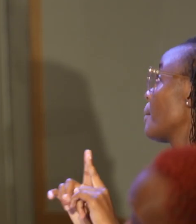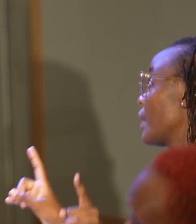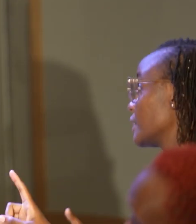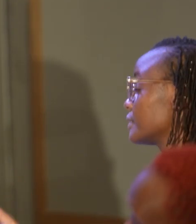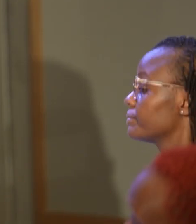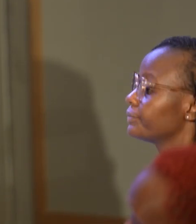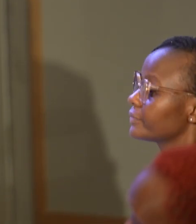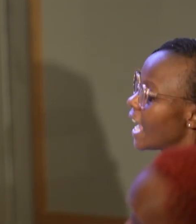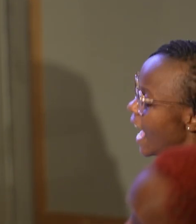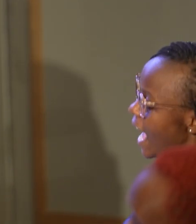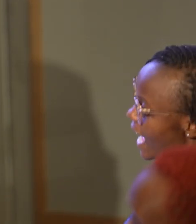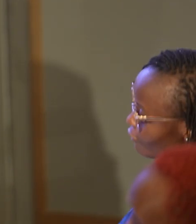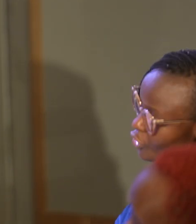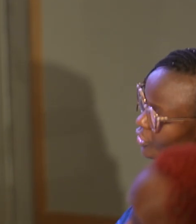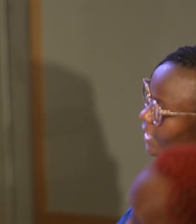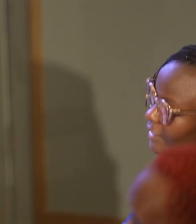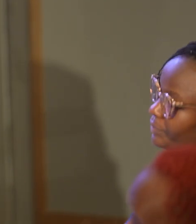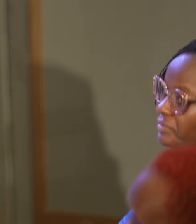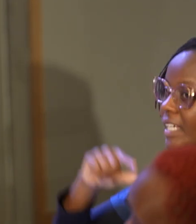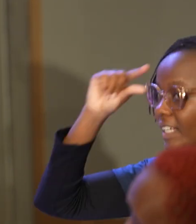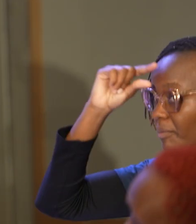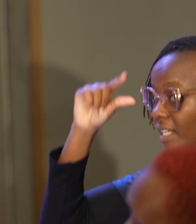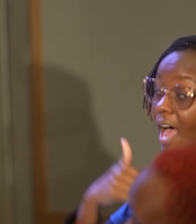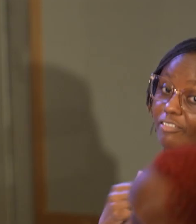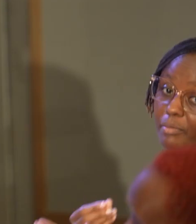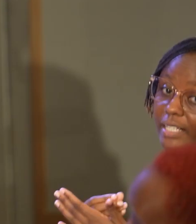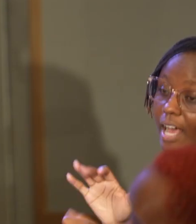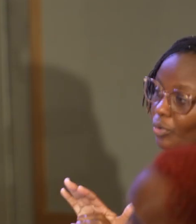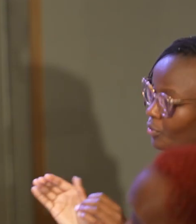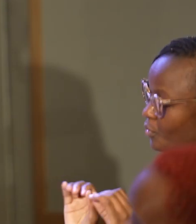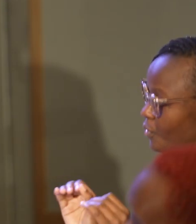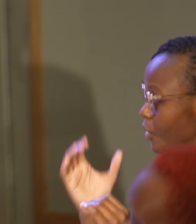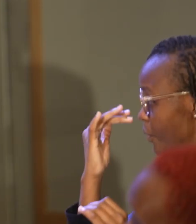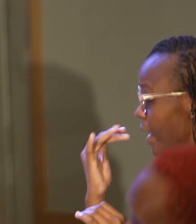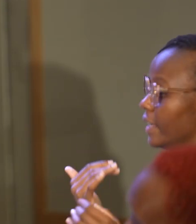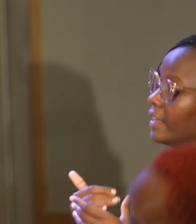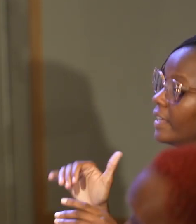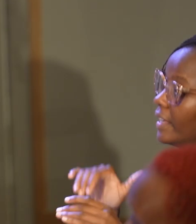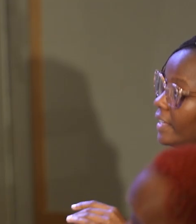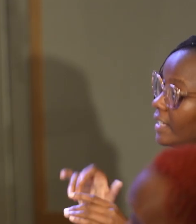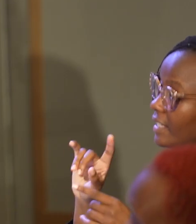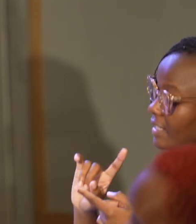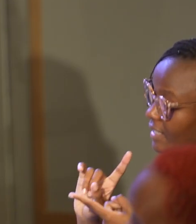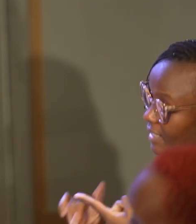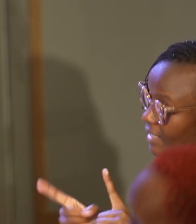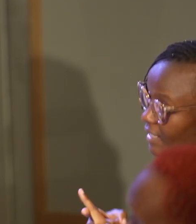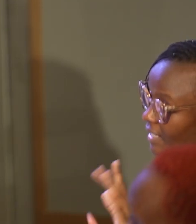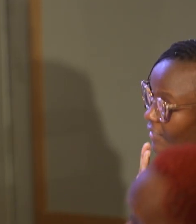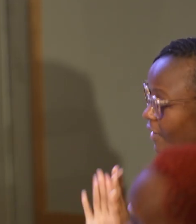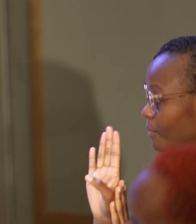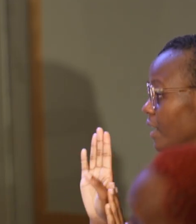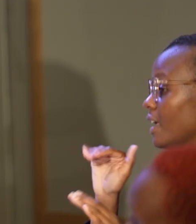Unfortunately, governments do not always have a lot of money to give out. As I said, in standards development, whether it's at the national